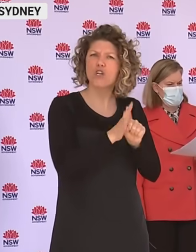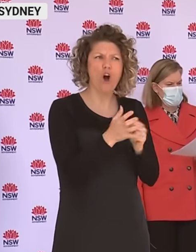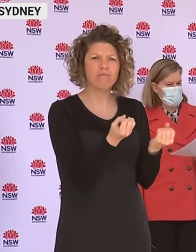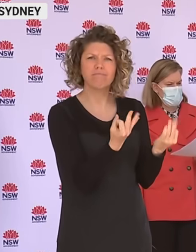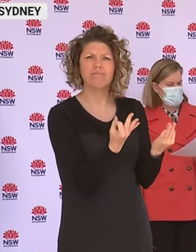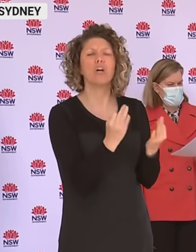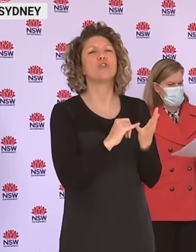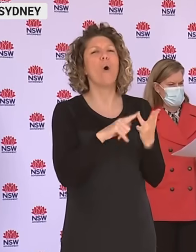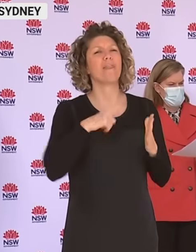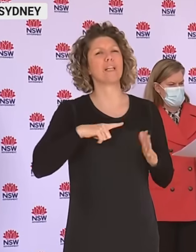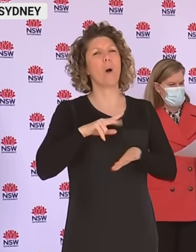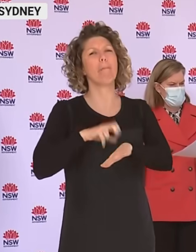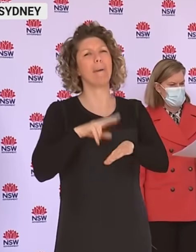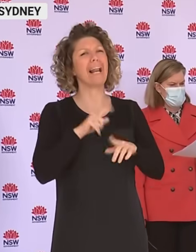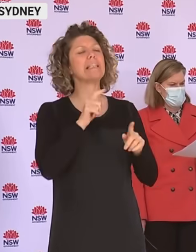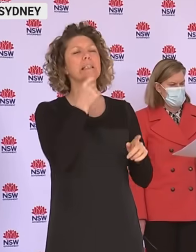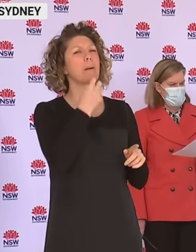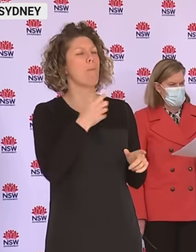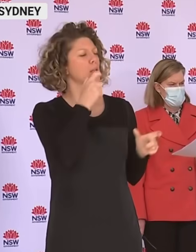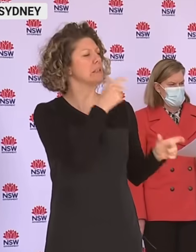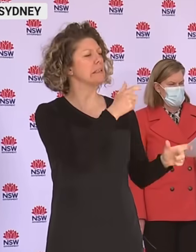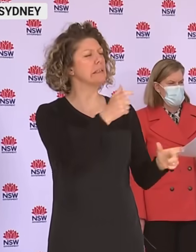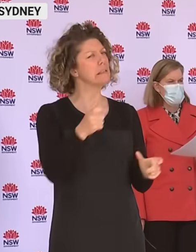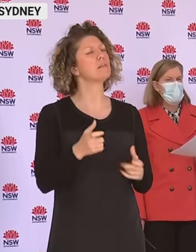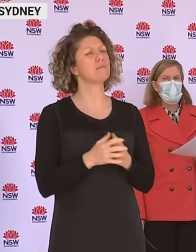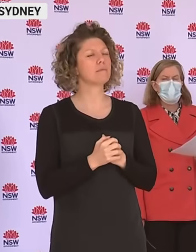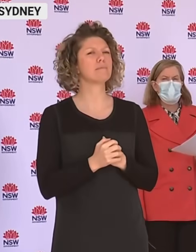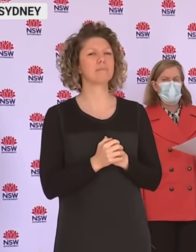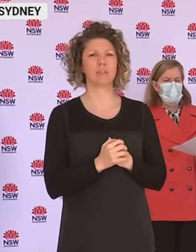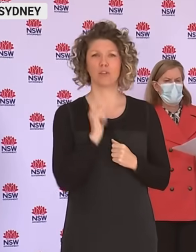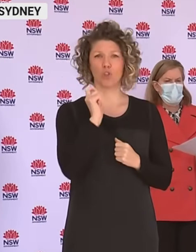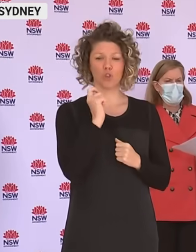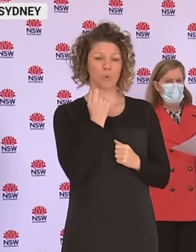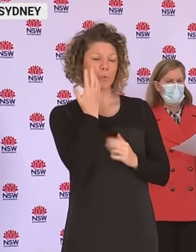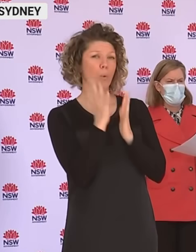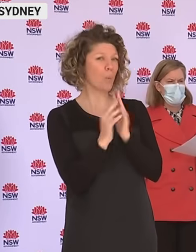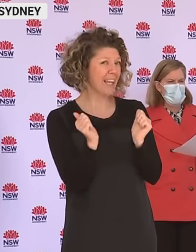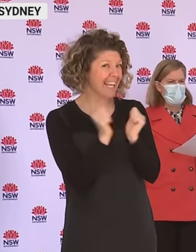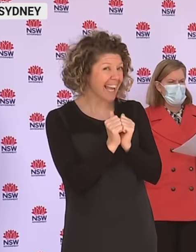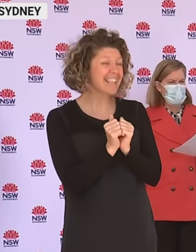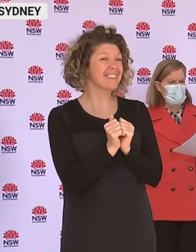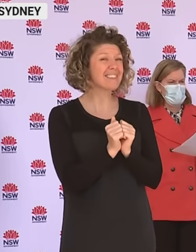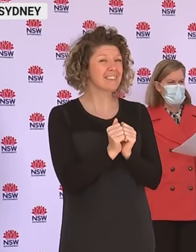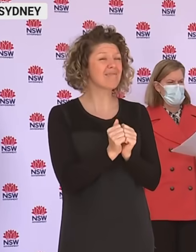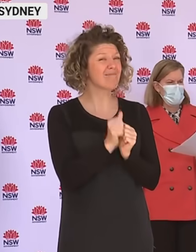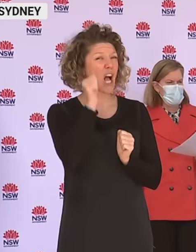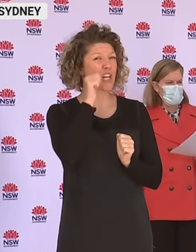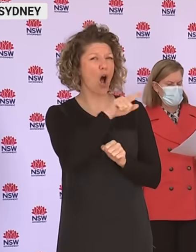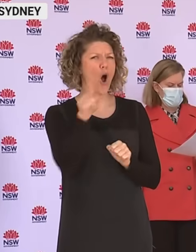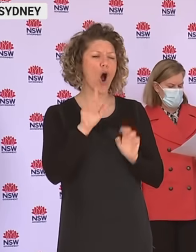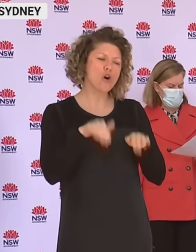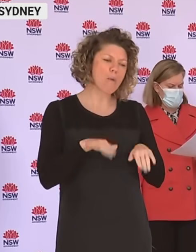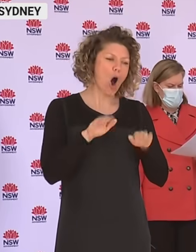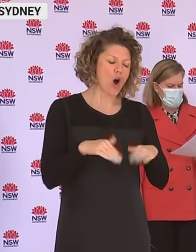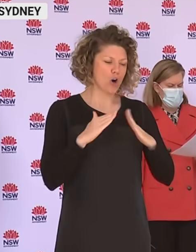activity around that. We also know we have another weekend upon us, and many of you have been staying home and respecting the health orders, but